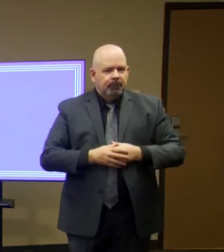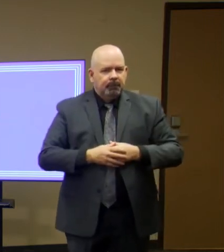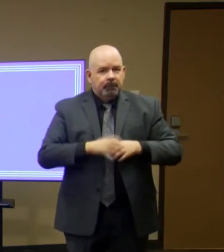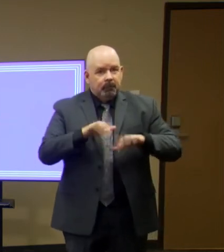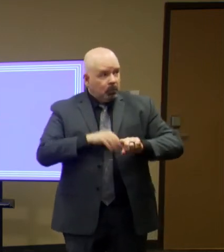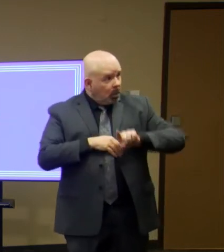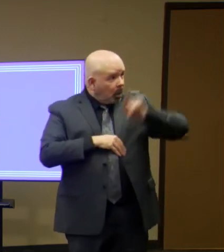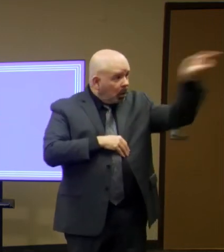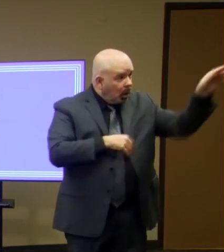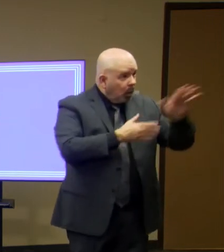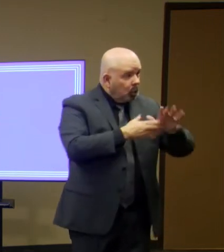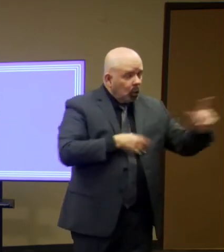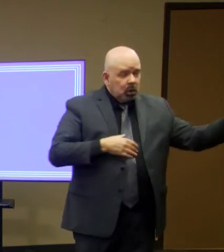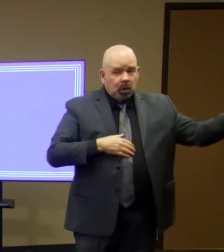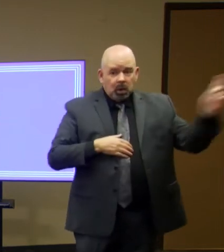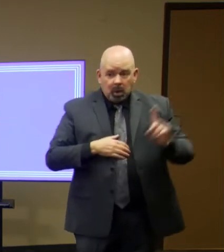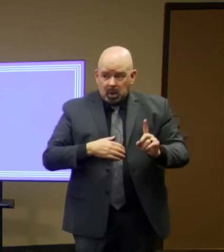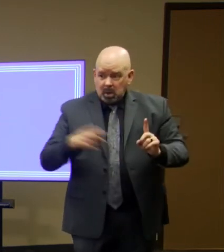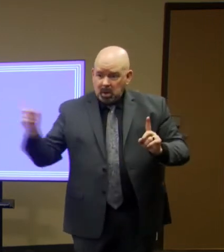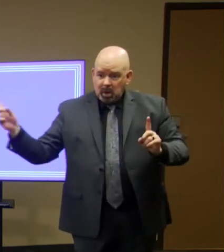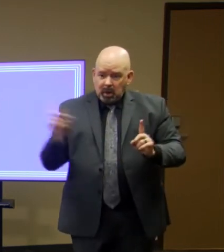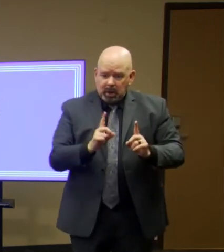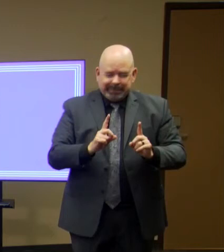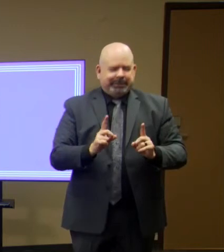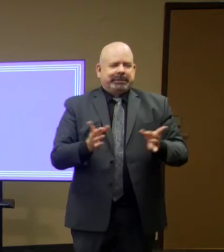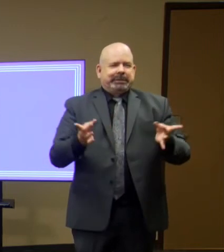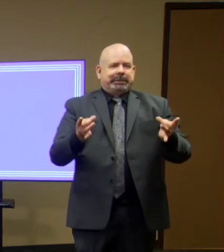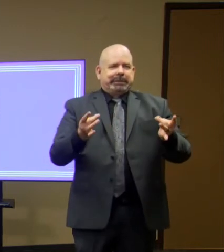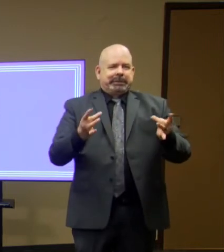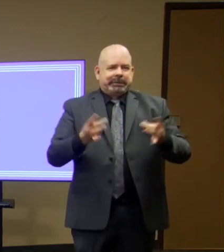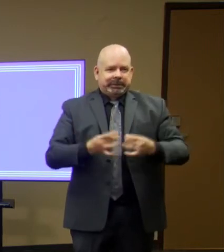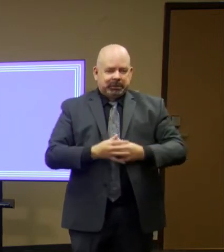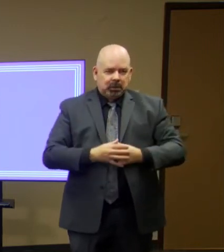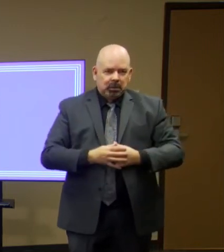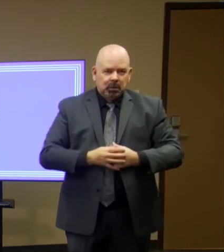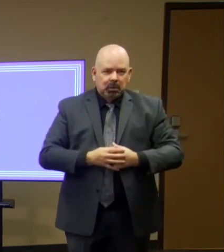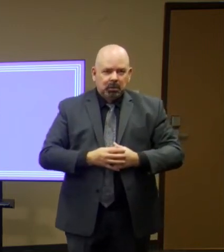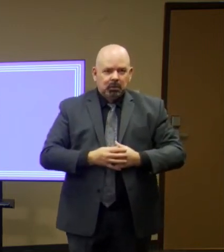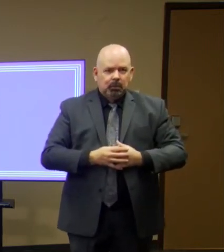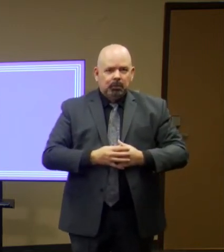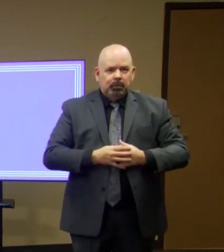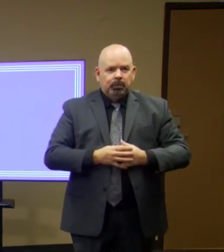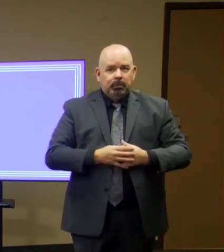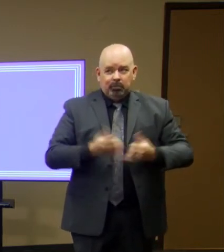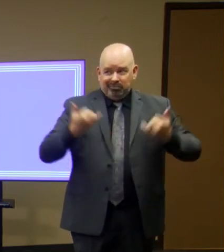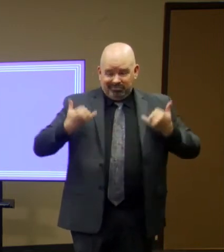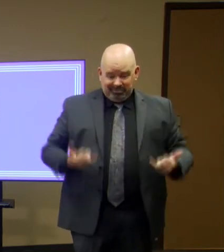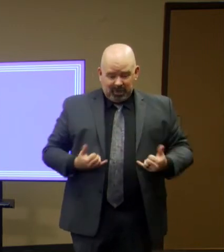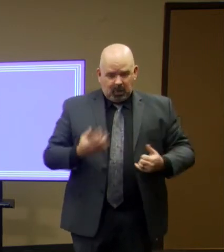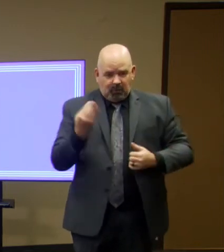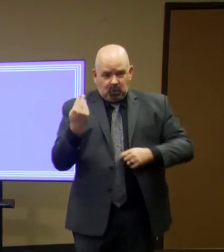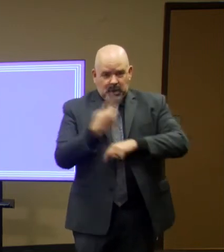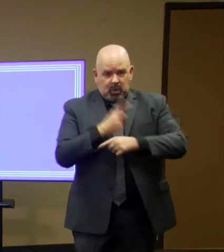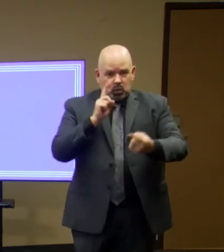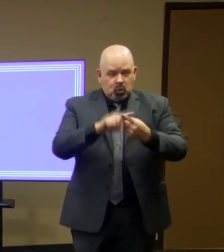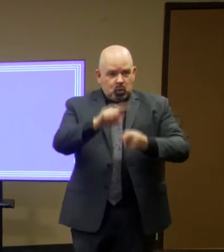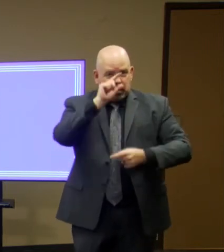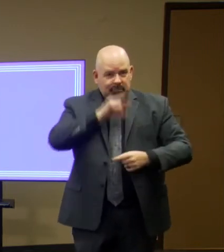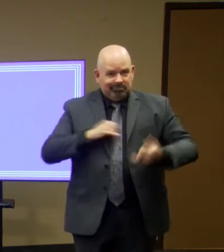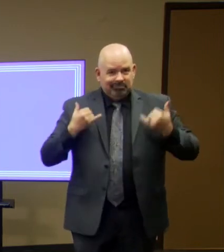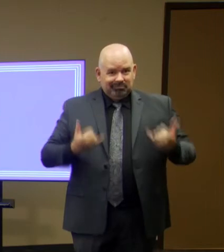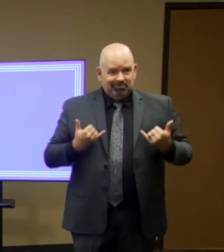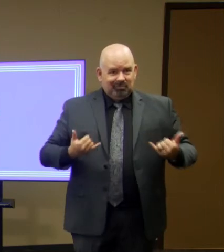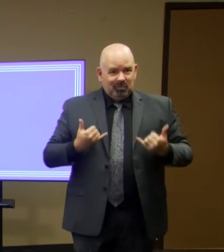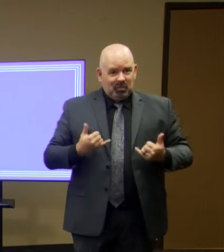isolate for 14 days, and those empty nesters are your best choice for how we do that. The last thing before I turn it over